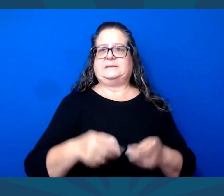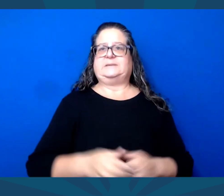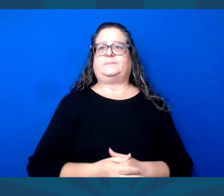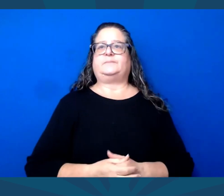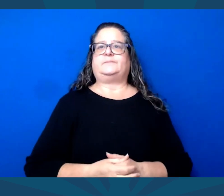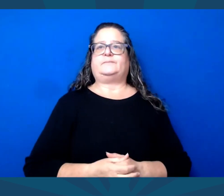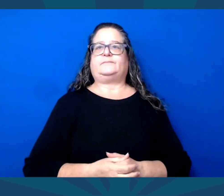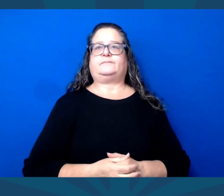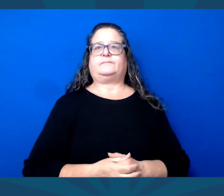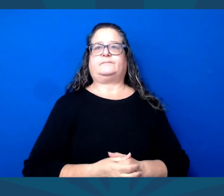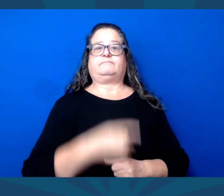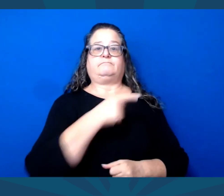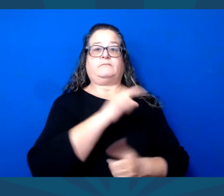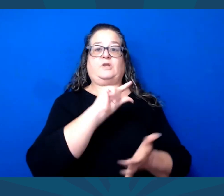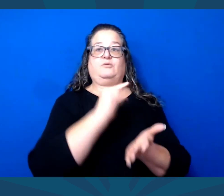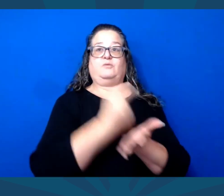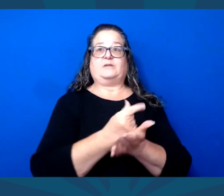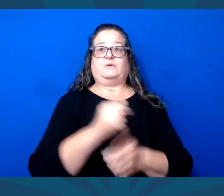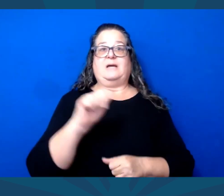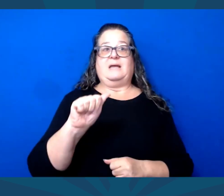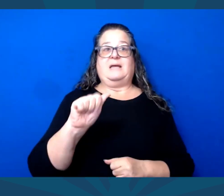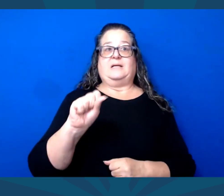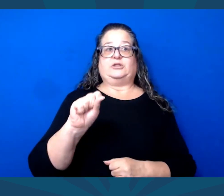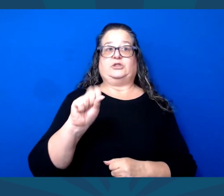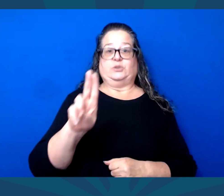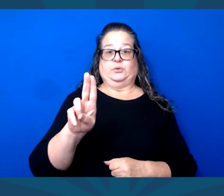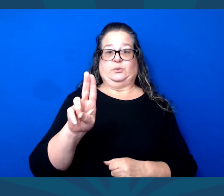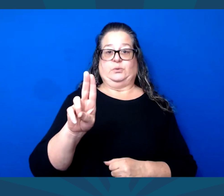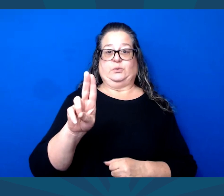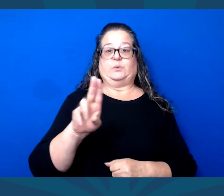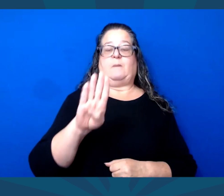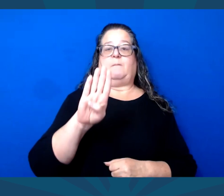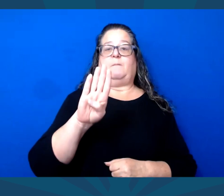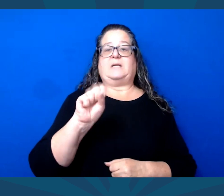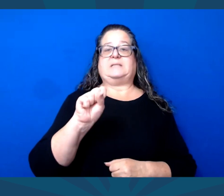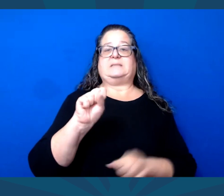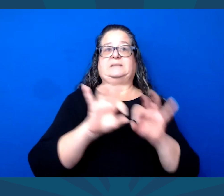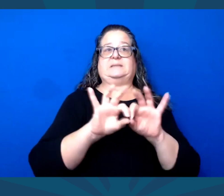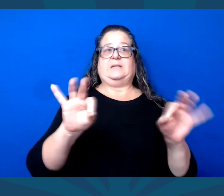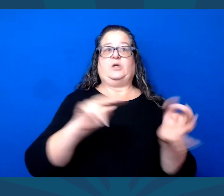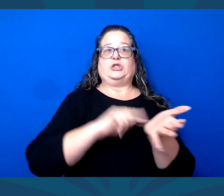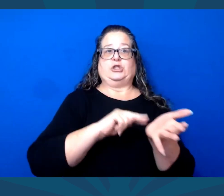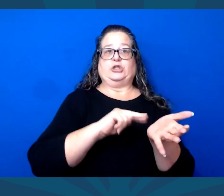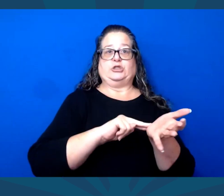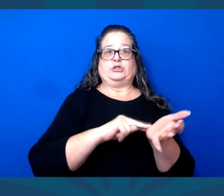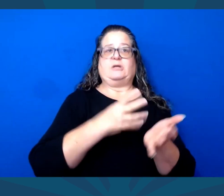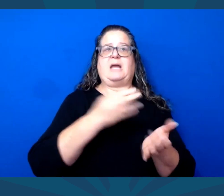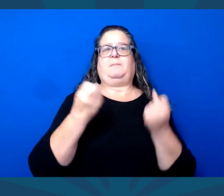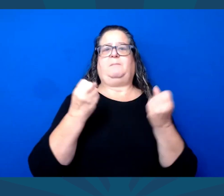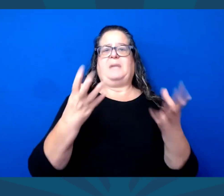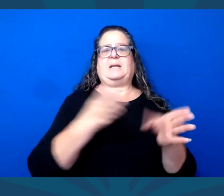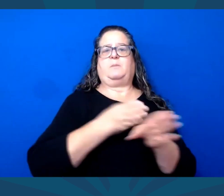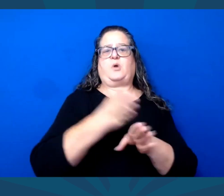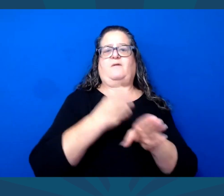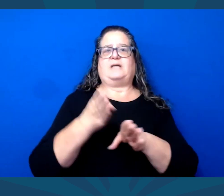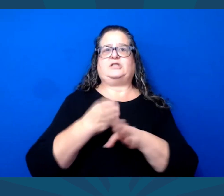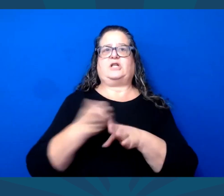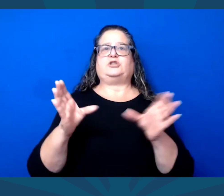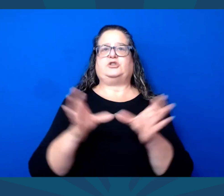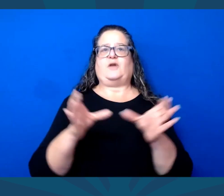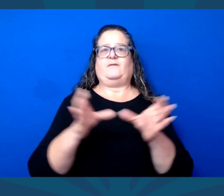pressure as a trauma nurse, she has proven herself level-headed, rational, and a creative problem solver while